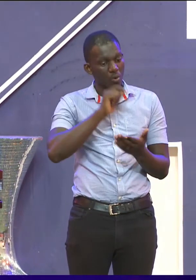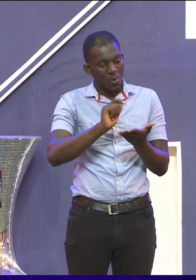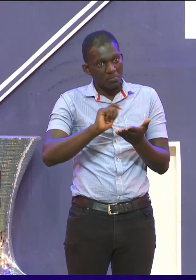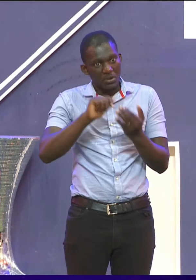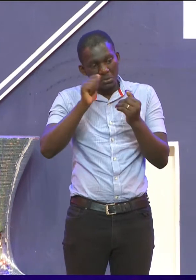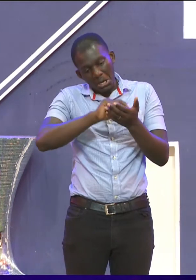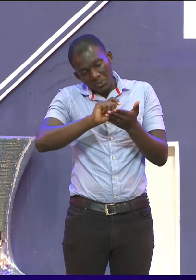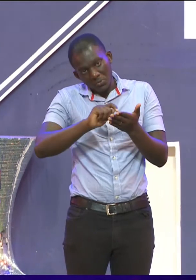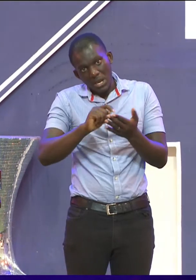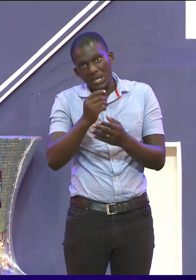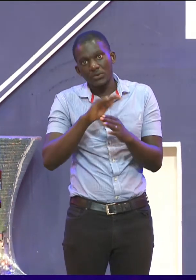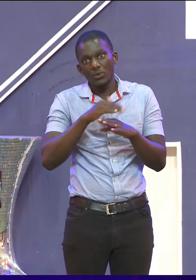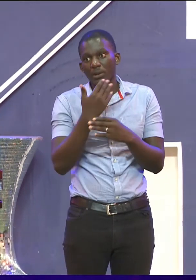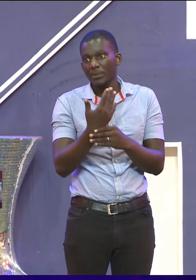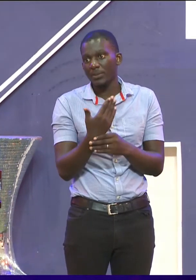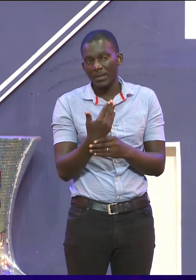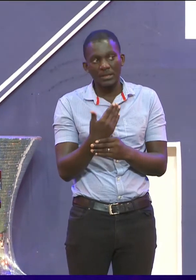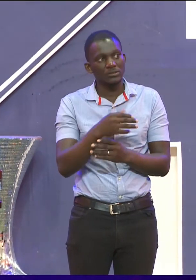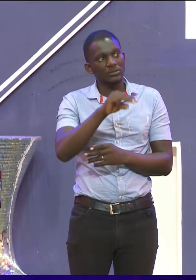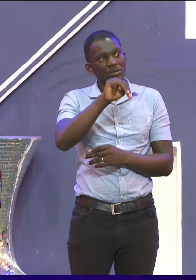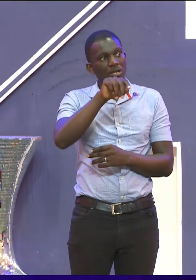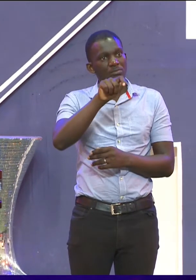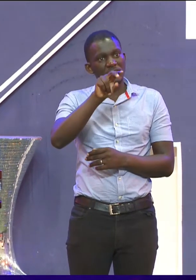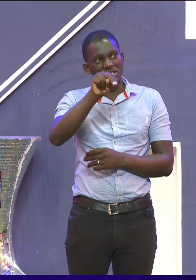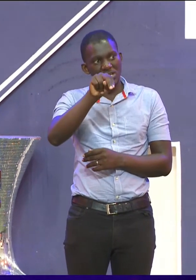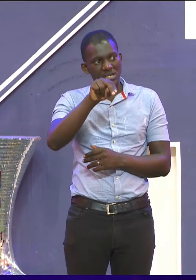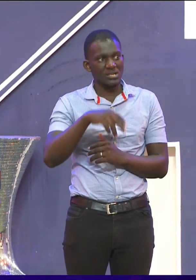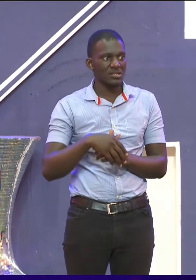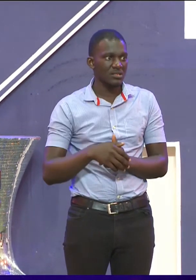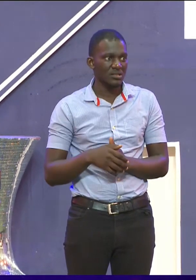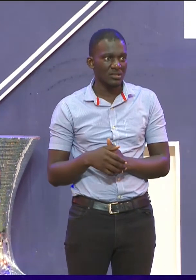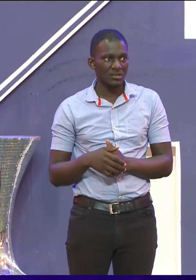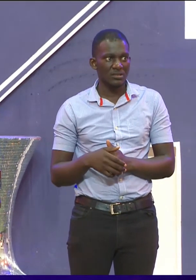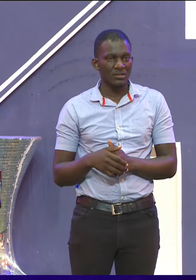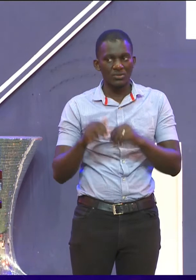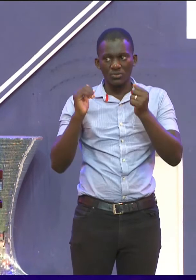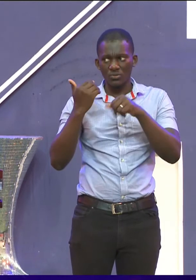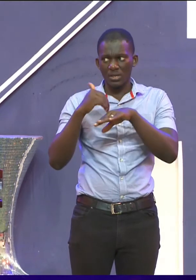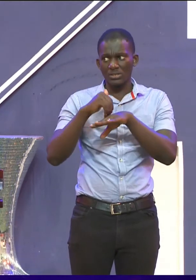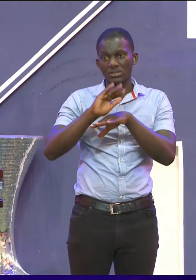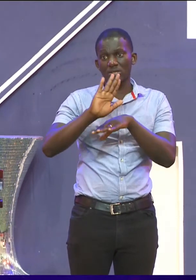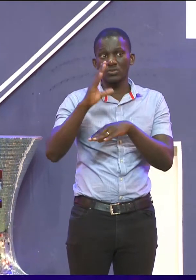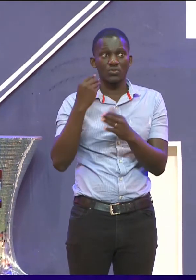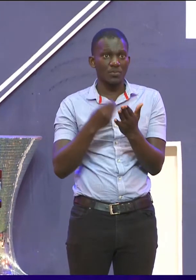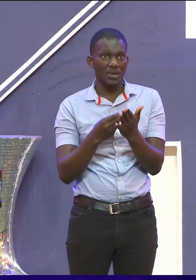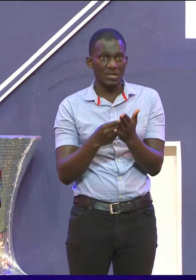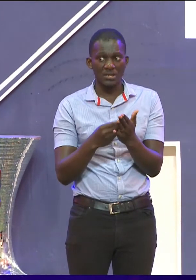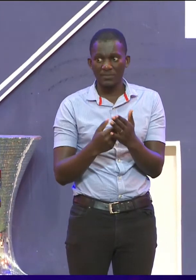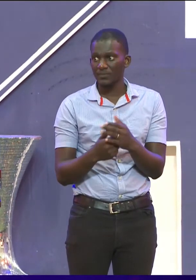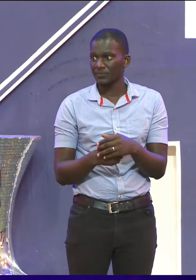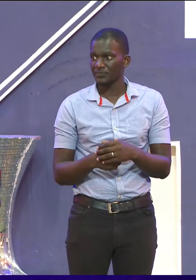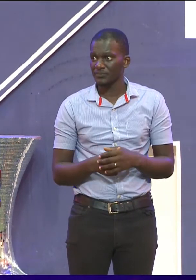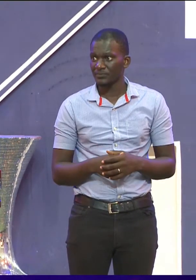kuziwandika. With your pen you can write them down. Eya MTN. For MTN. Kuno sobolo sindika ko sentezo. You can send your